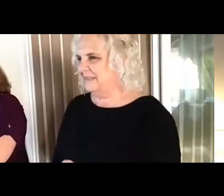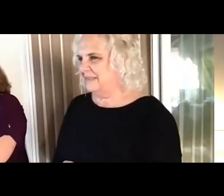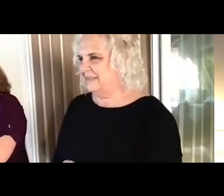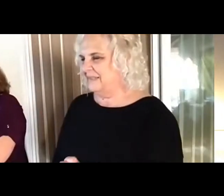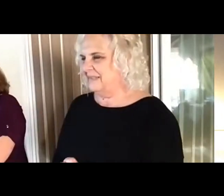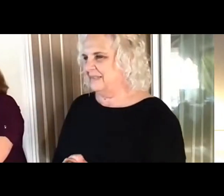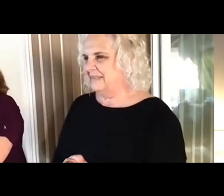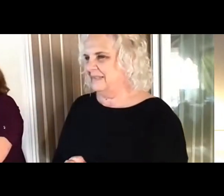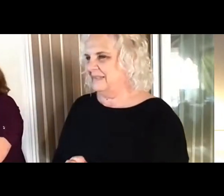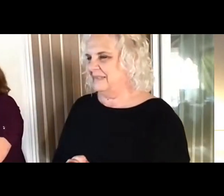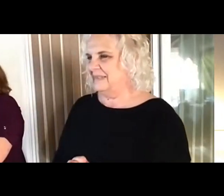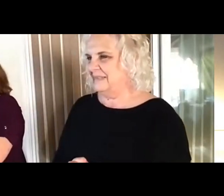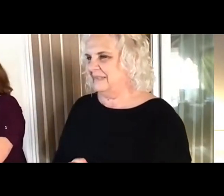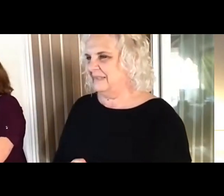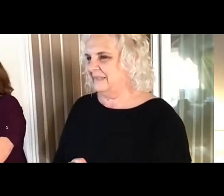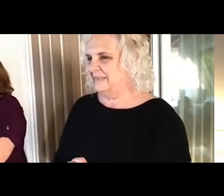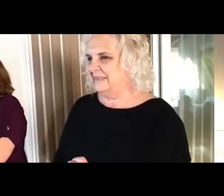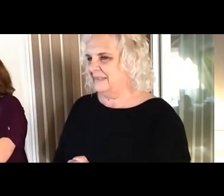stand. Okay.